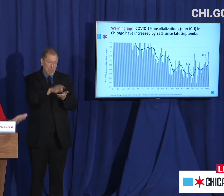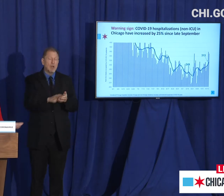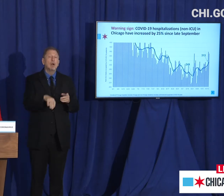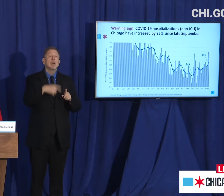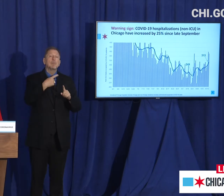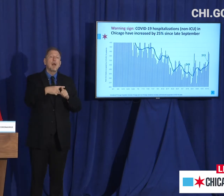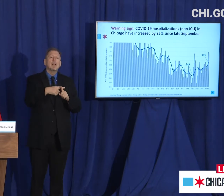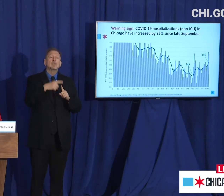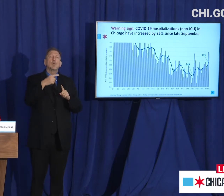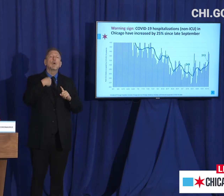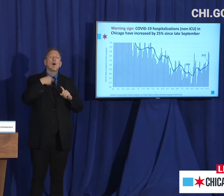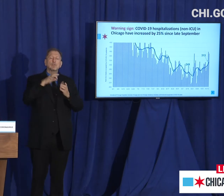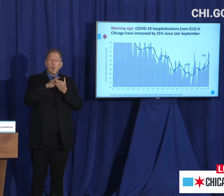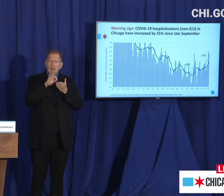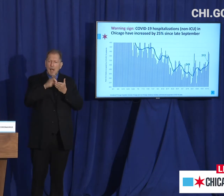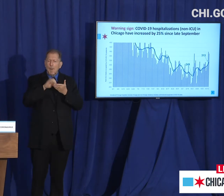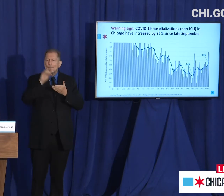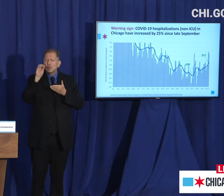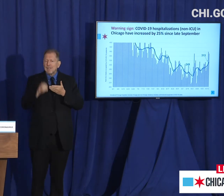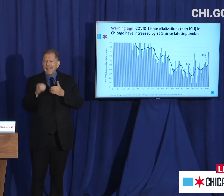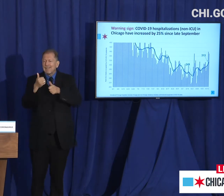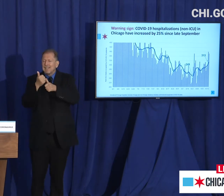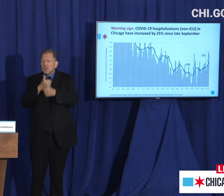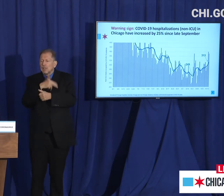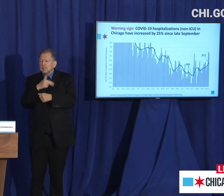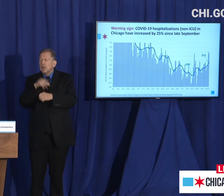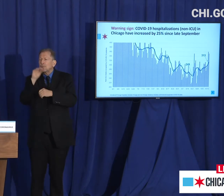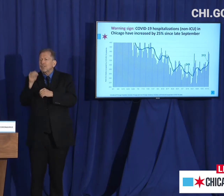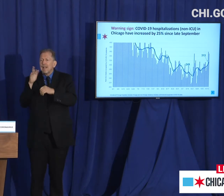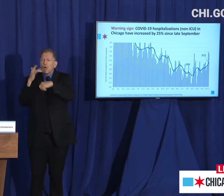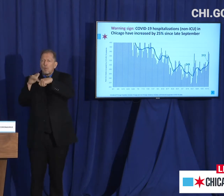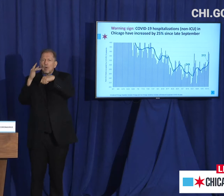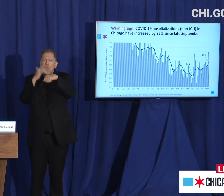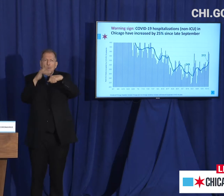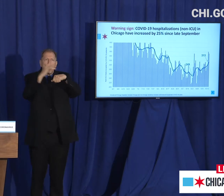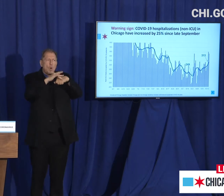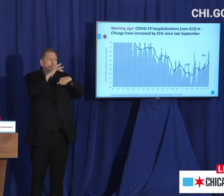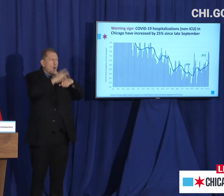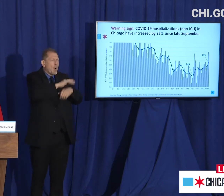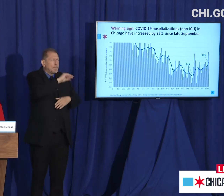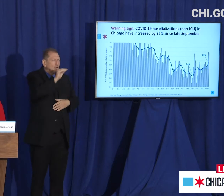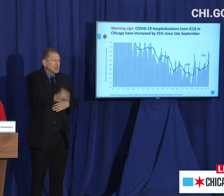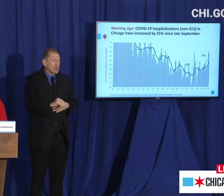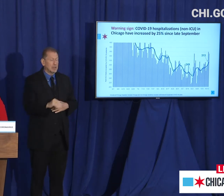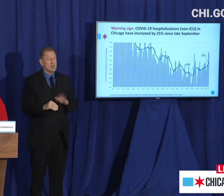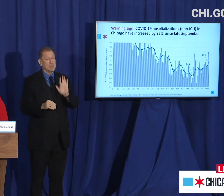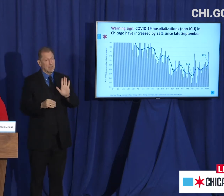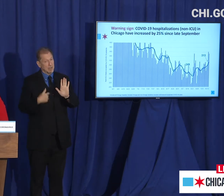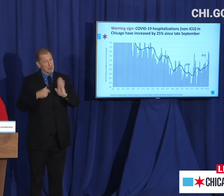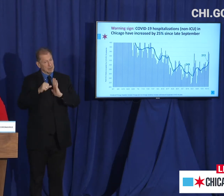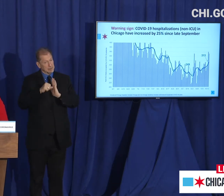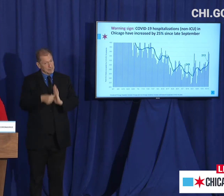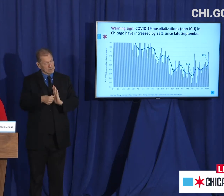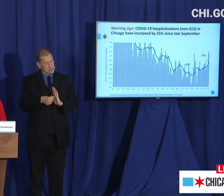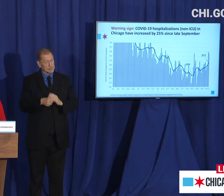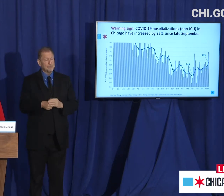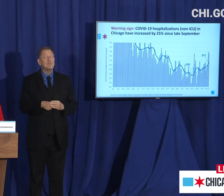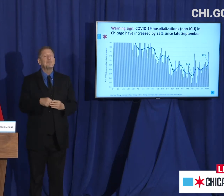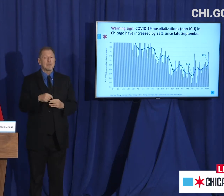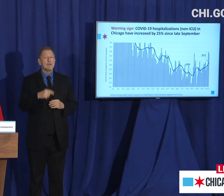capacity across all of our Chicago hospitals. And what I want to highlight here is that although our numbers for